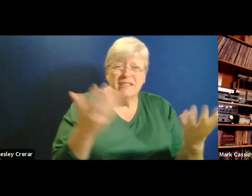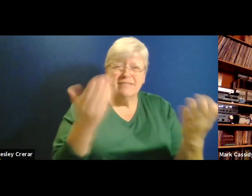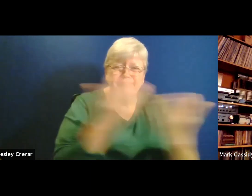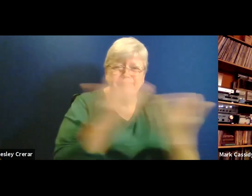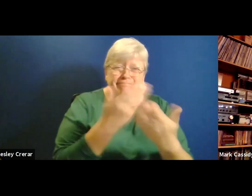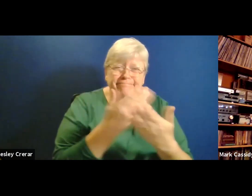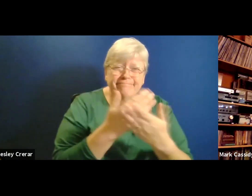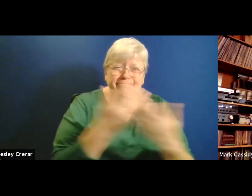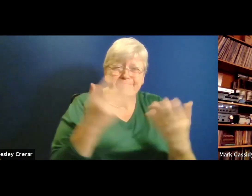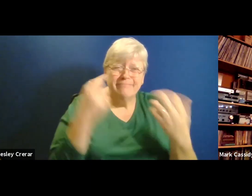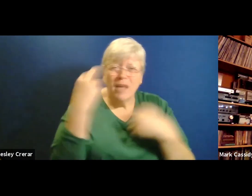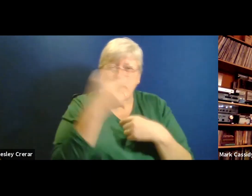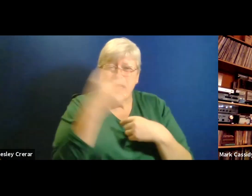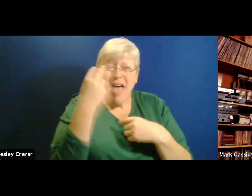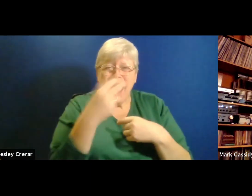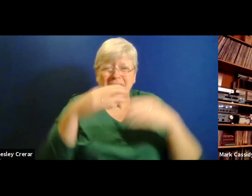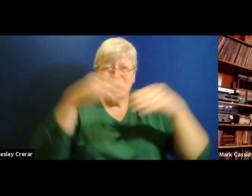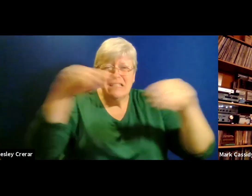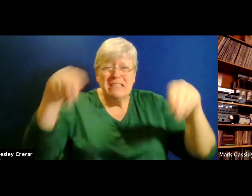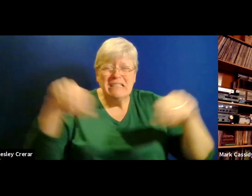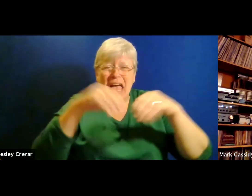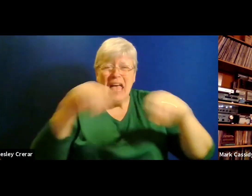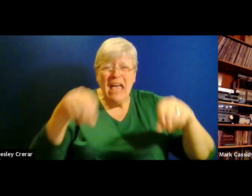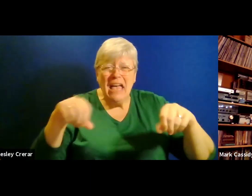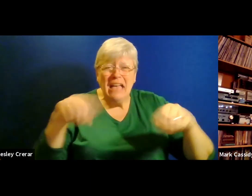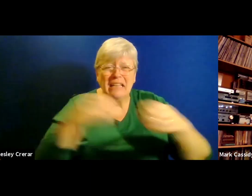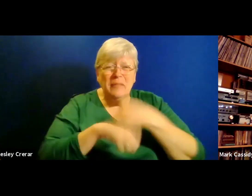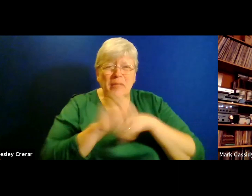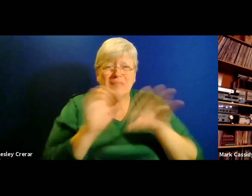Sand blind, its inert mouth becomes cocoon.